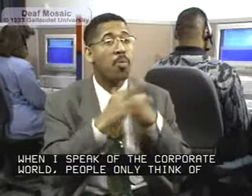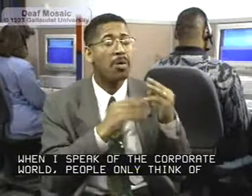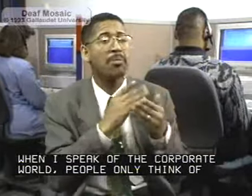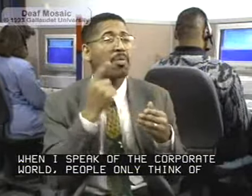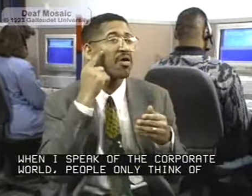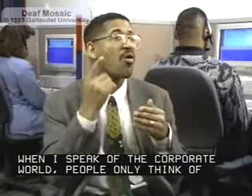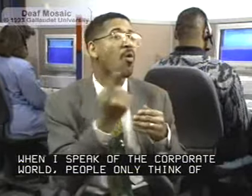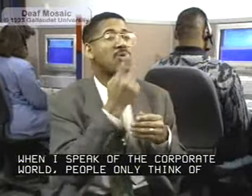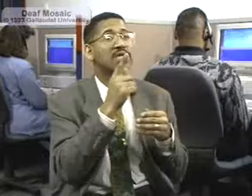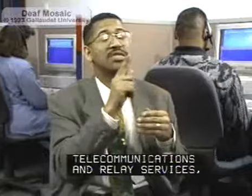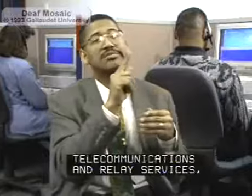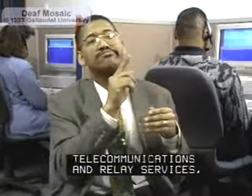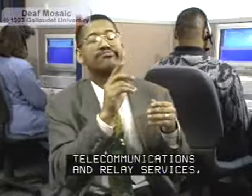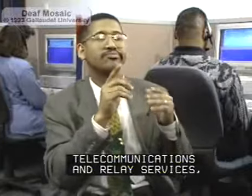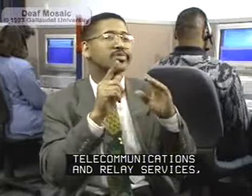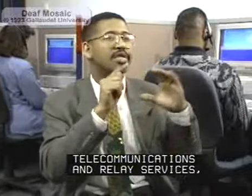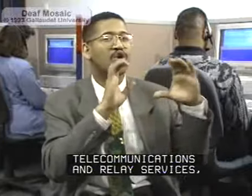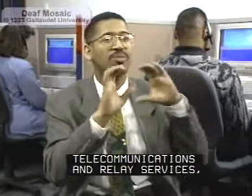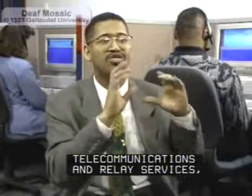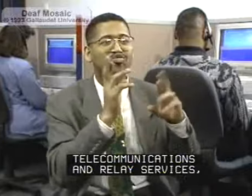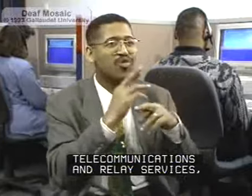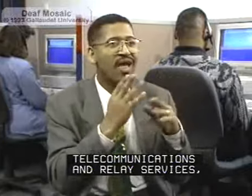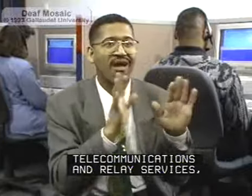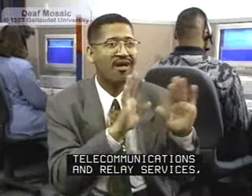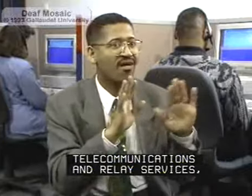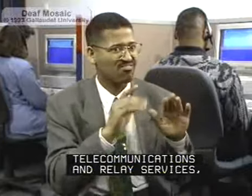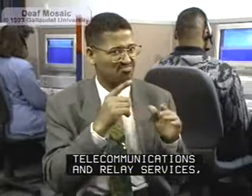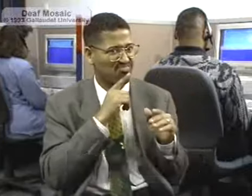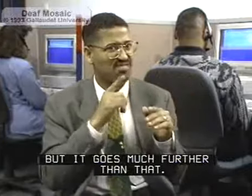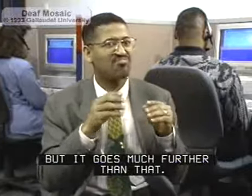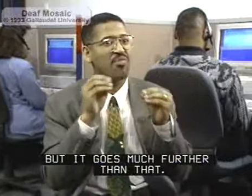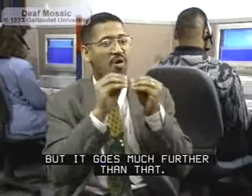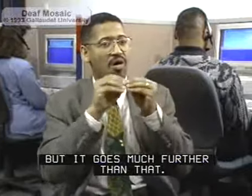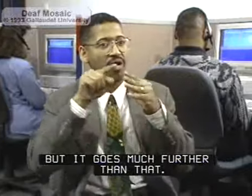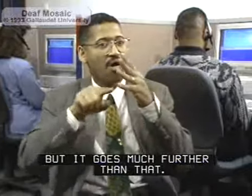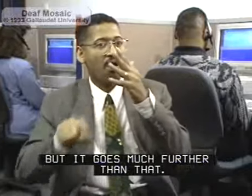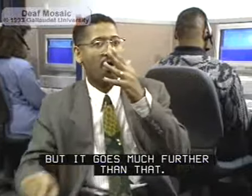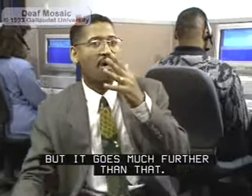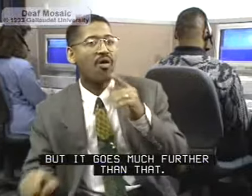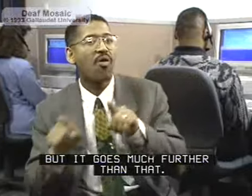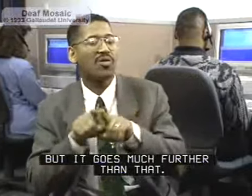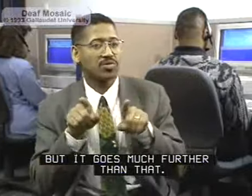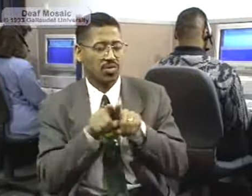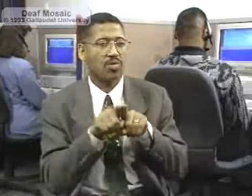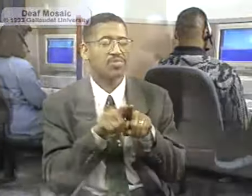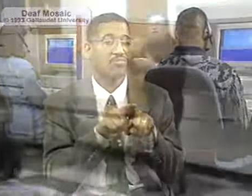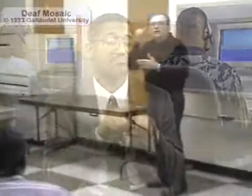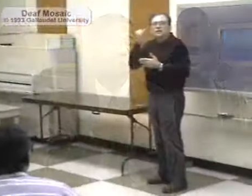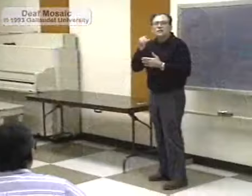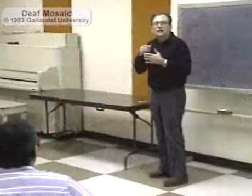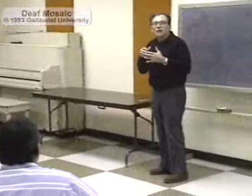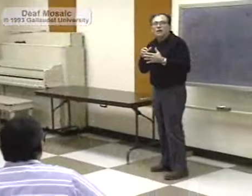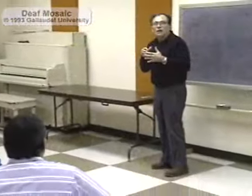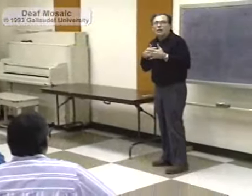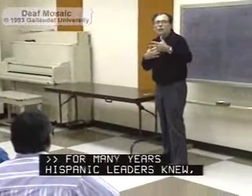world, people only think of telecommunications and relay services, but it goes much further than that. For many